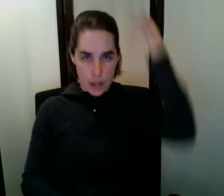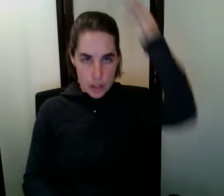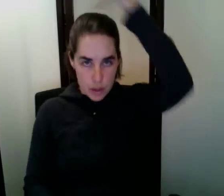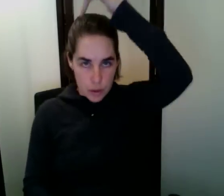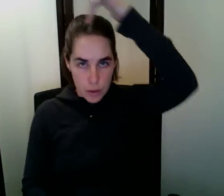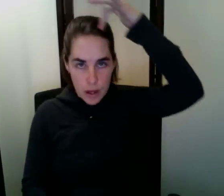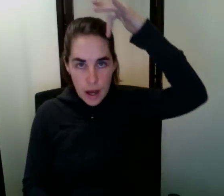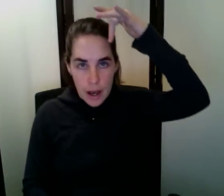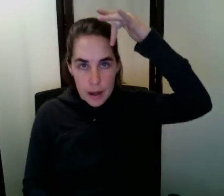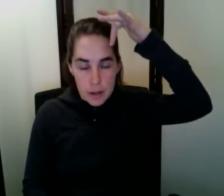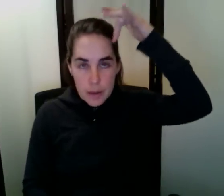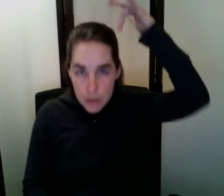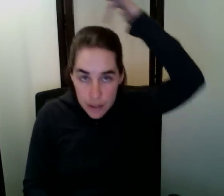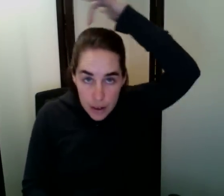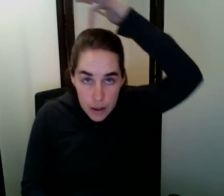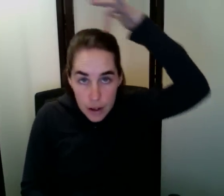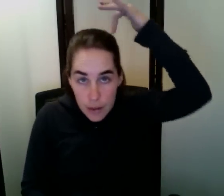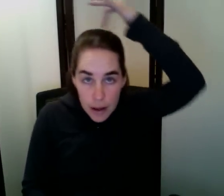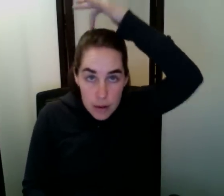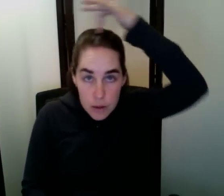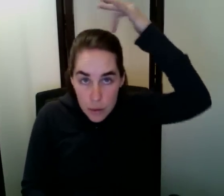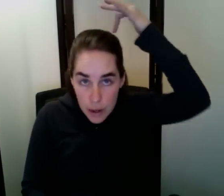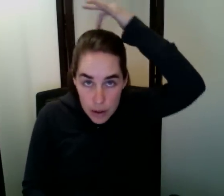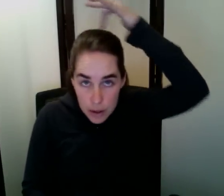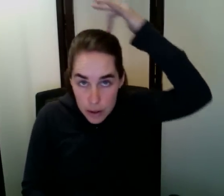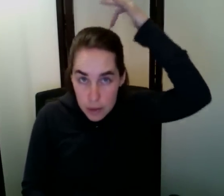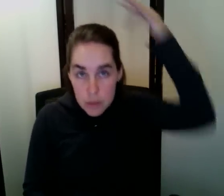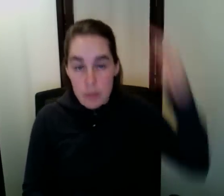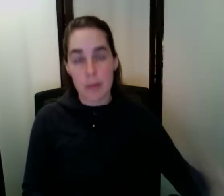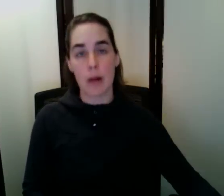can do your middle finger around where the person will be bald.